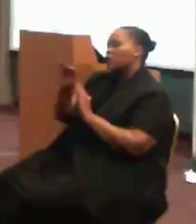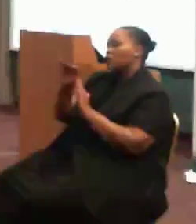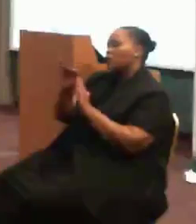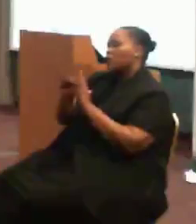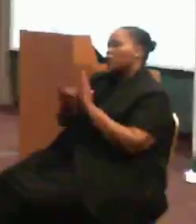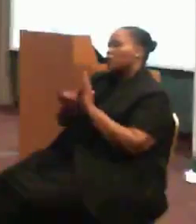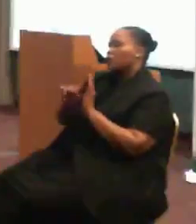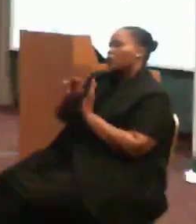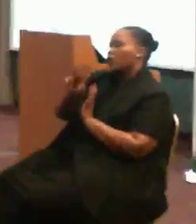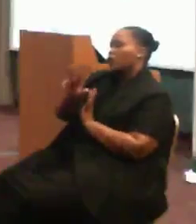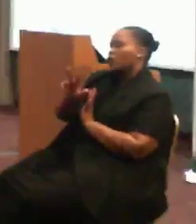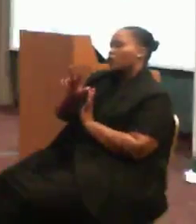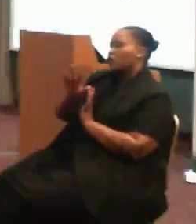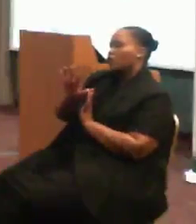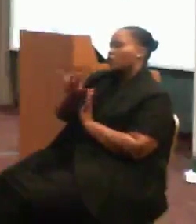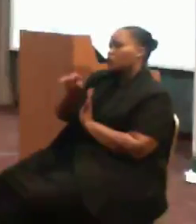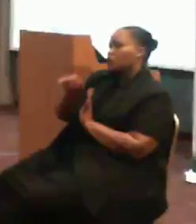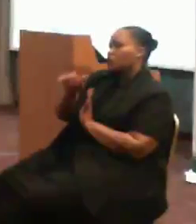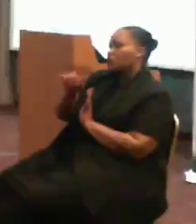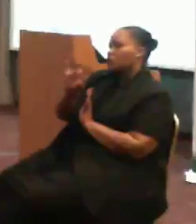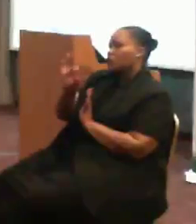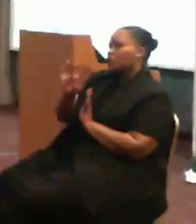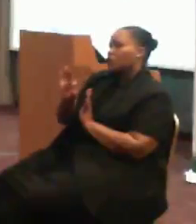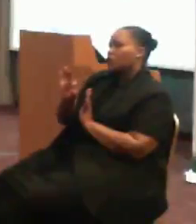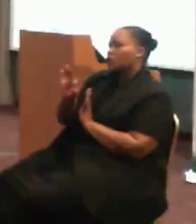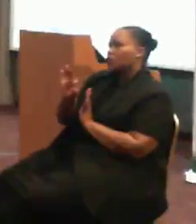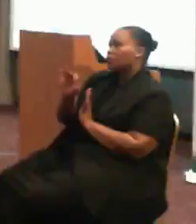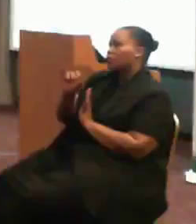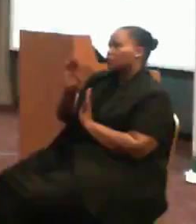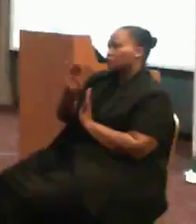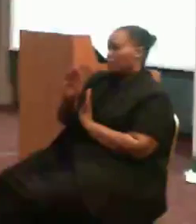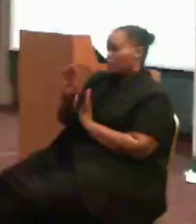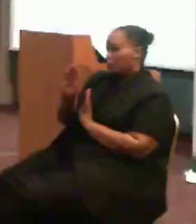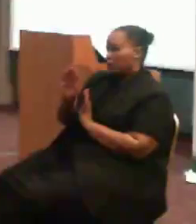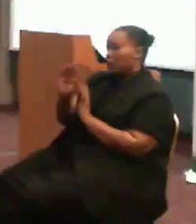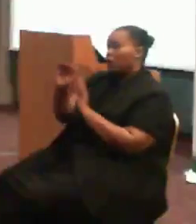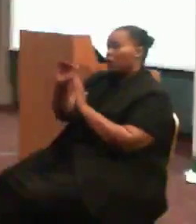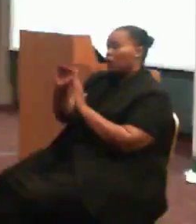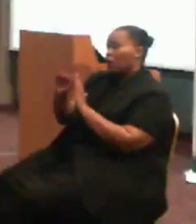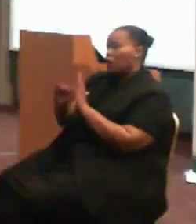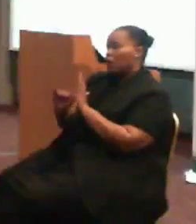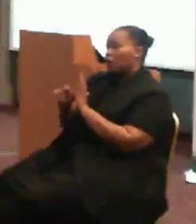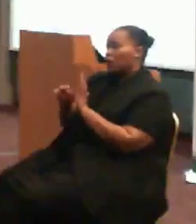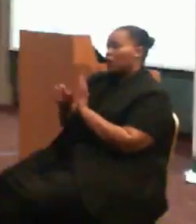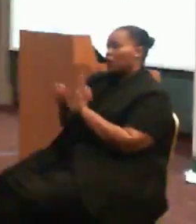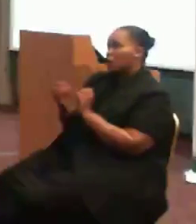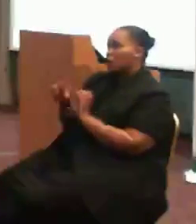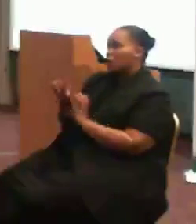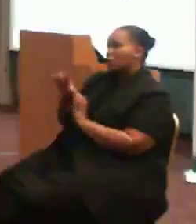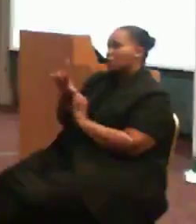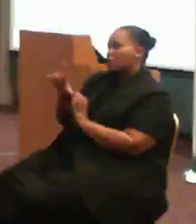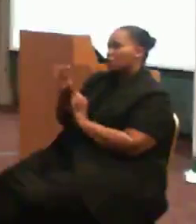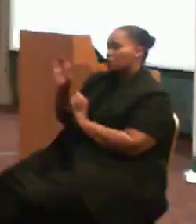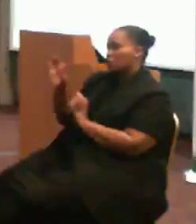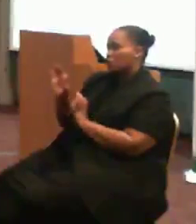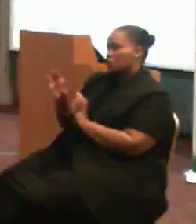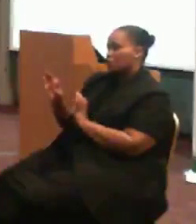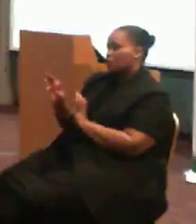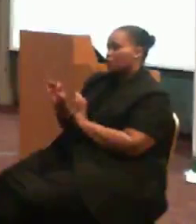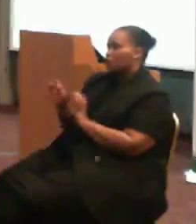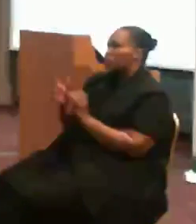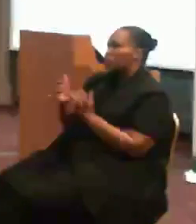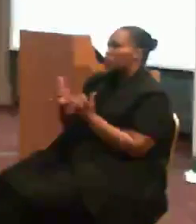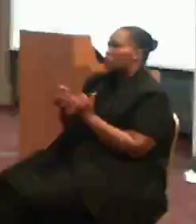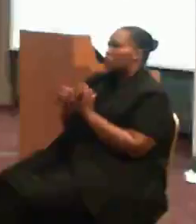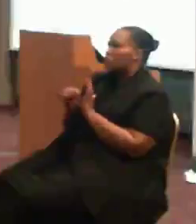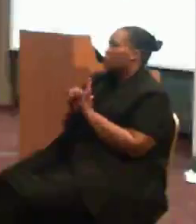billion. That drop is only 7%. Okay, so if you go back to the principle in the